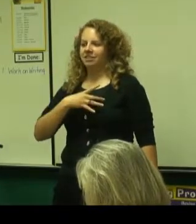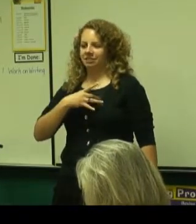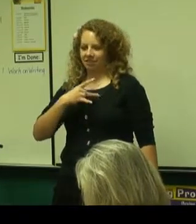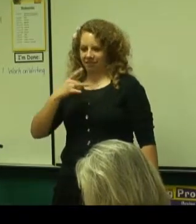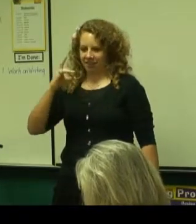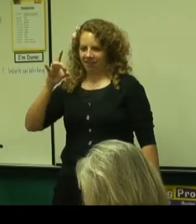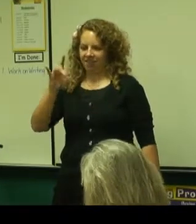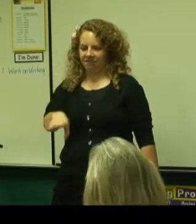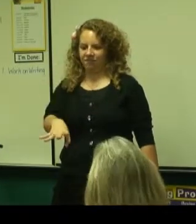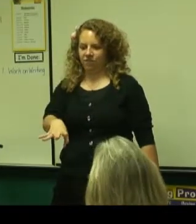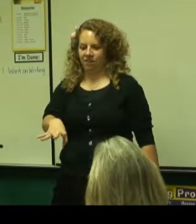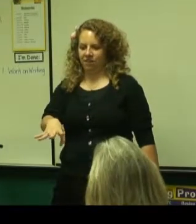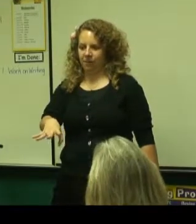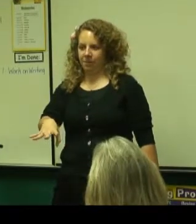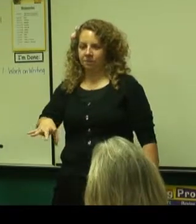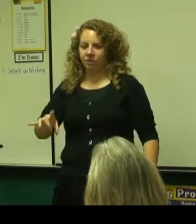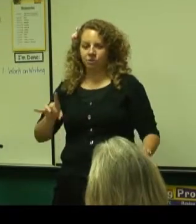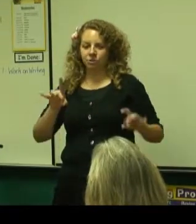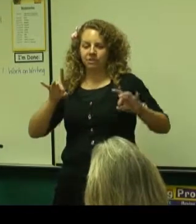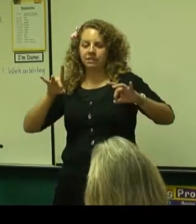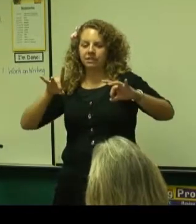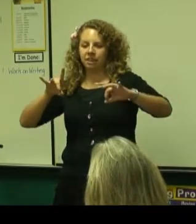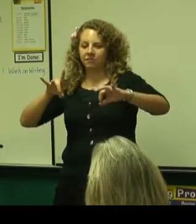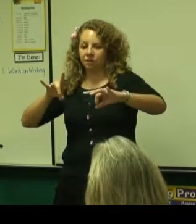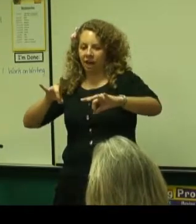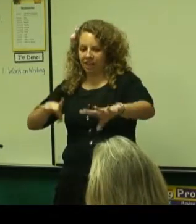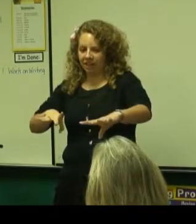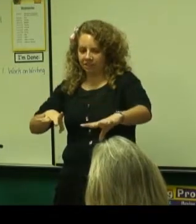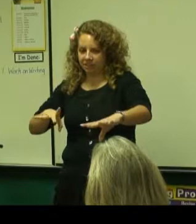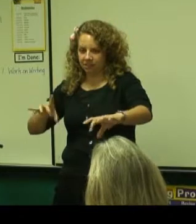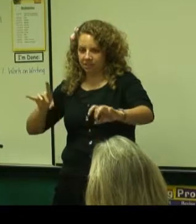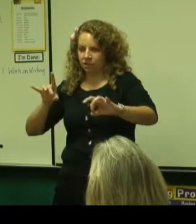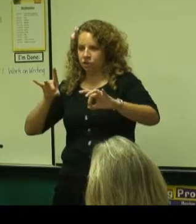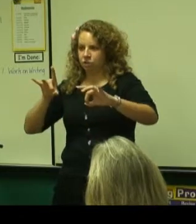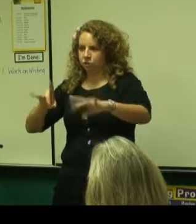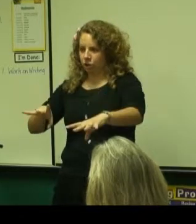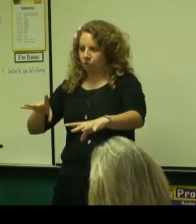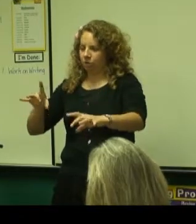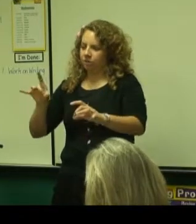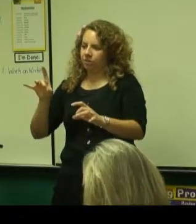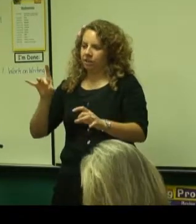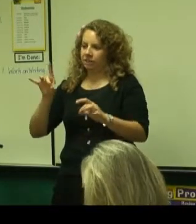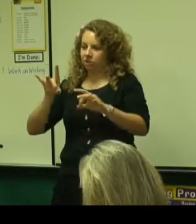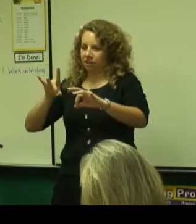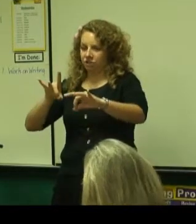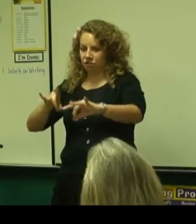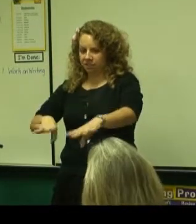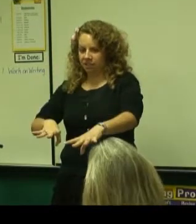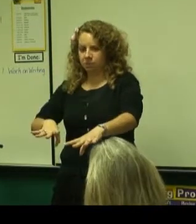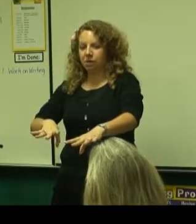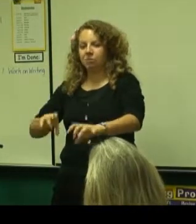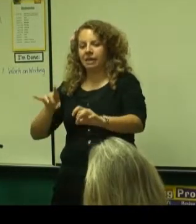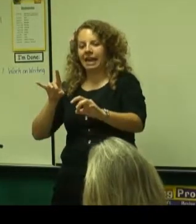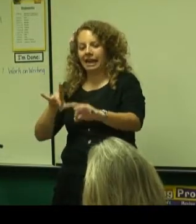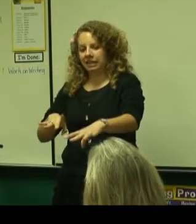It's like taking it off and putting it away. So this is the sign for hate. So if you did it just this way, it would be